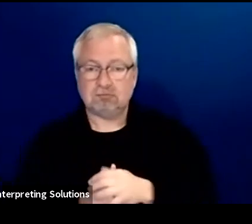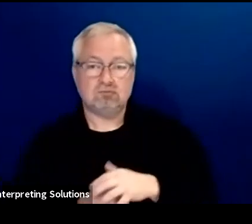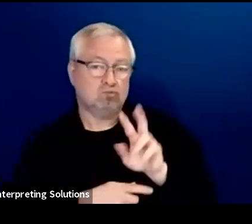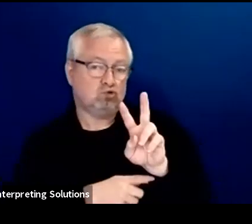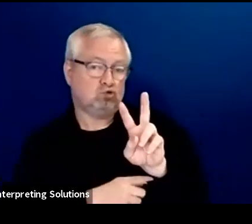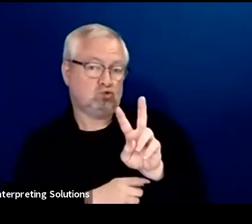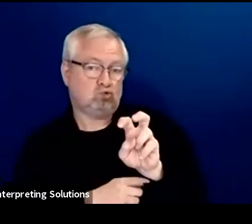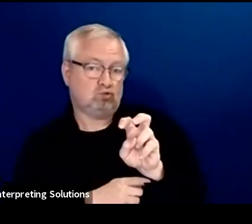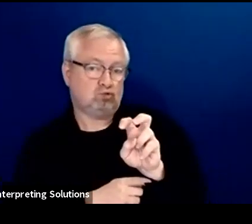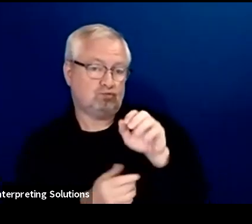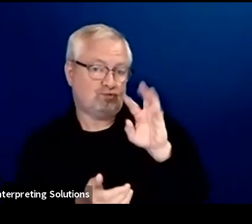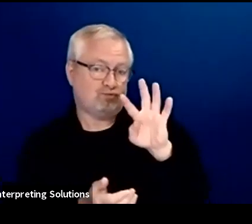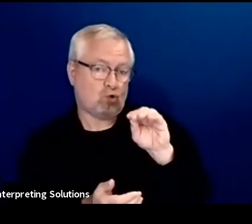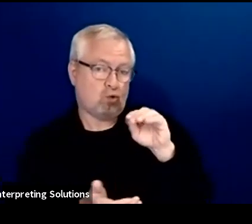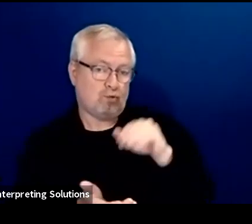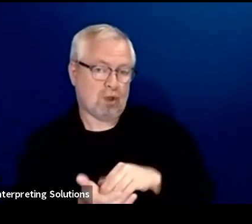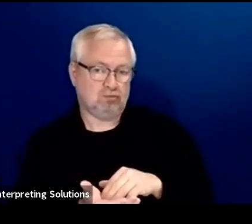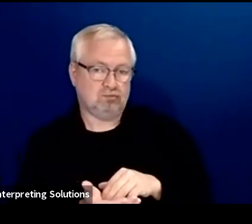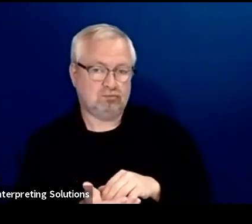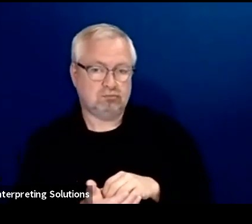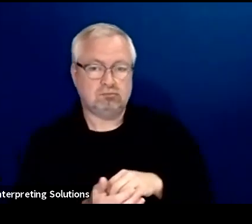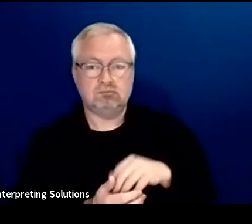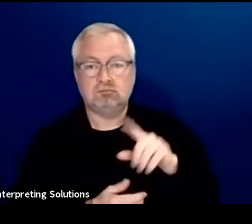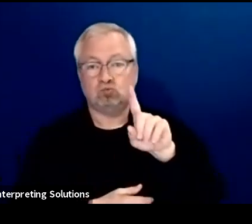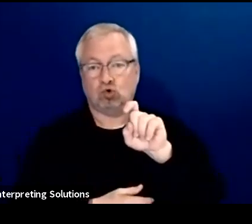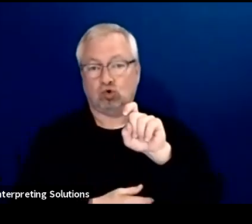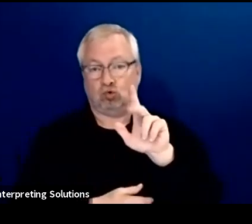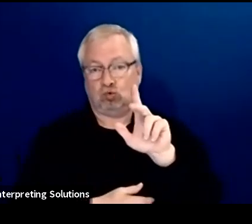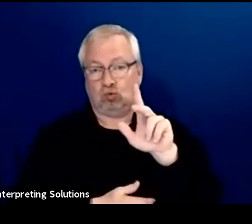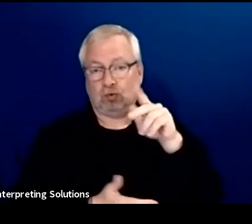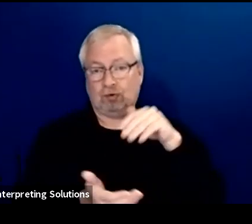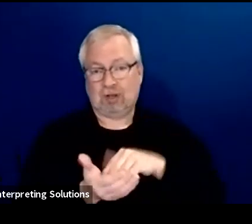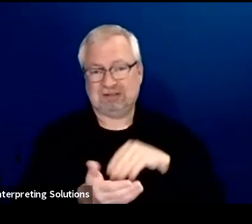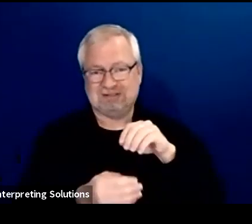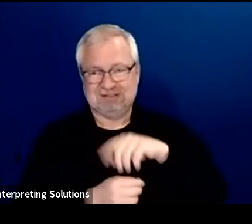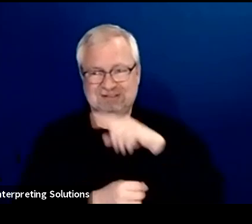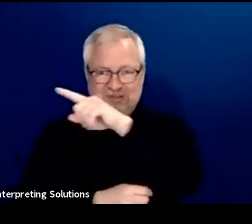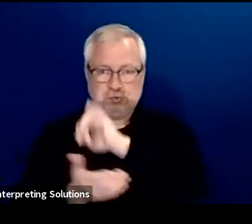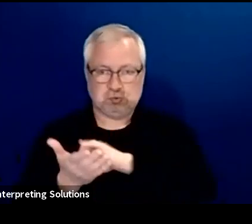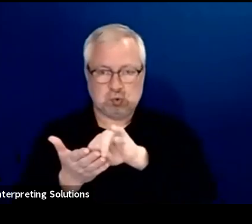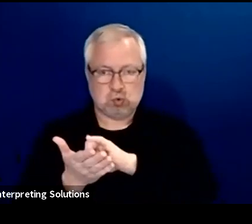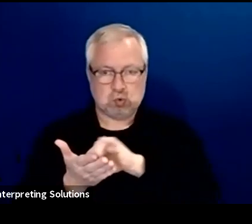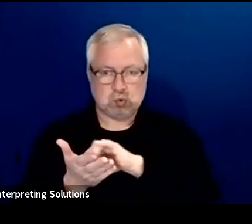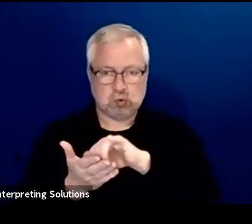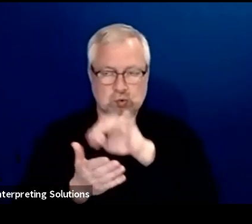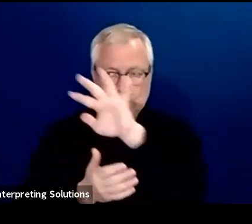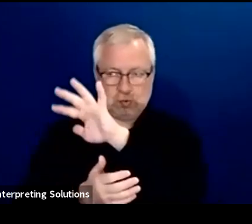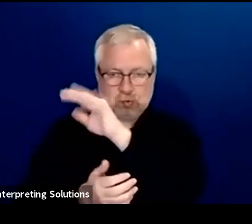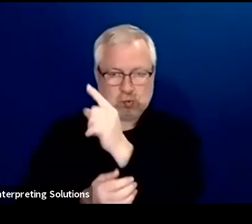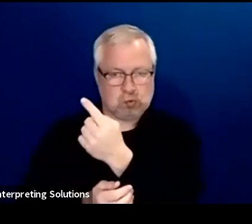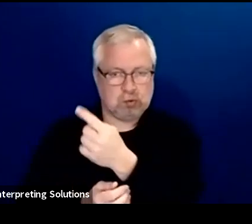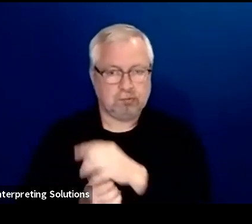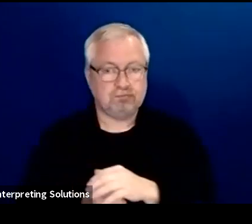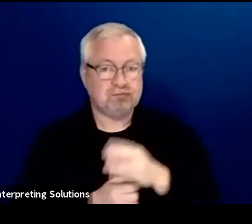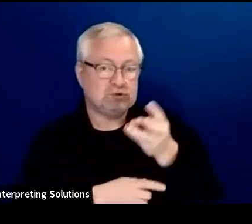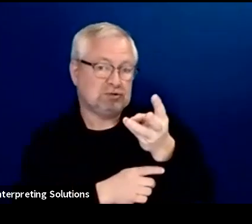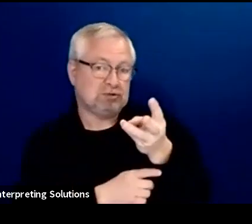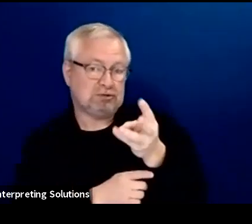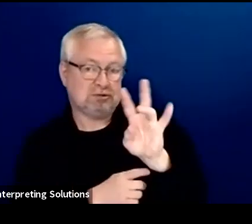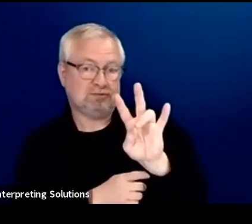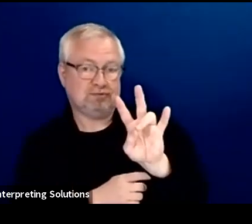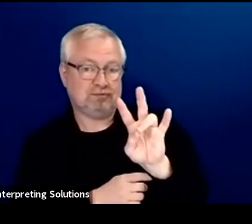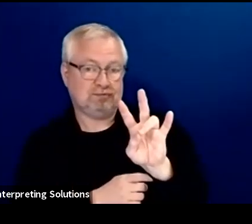123,000 of those in the state of New York alone, and 67,500 in New York City alone. The United